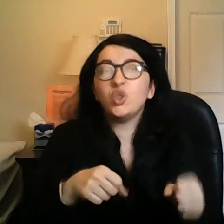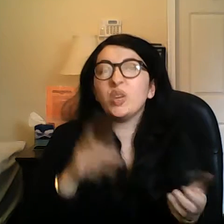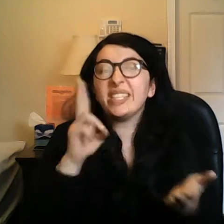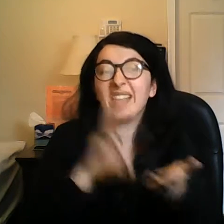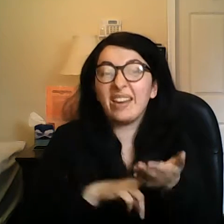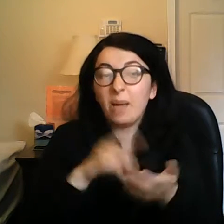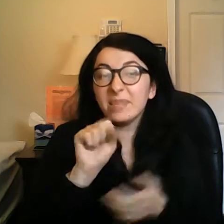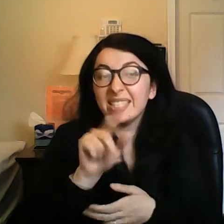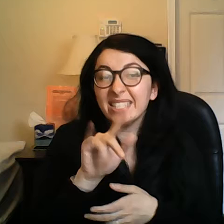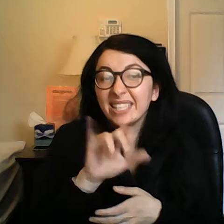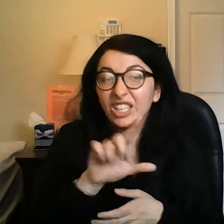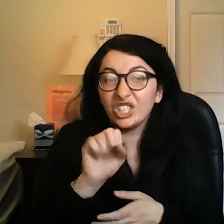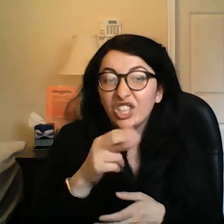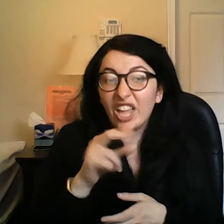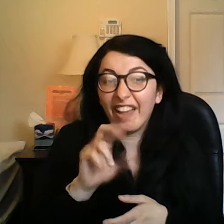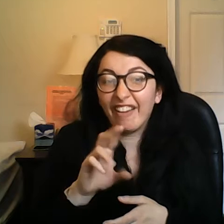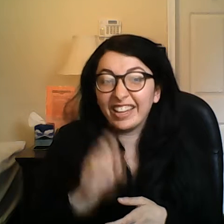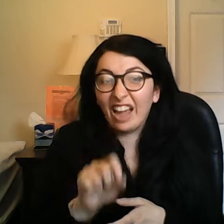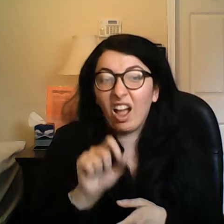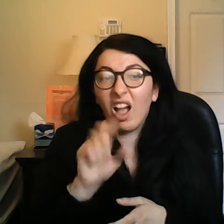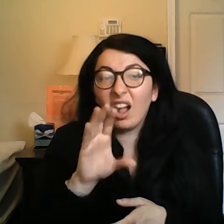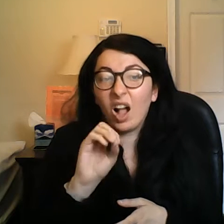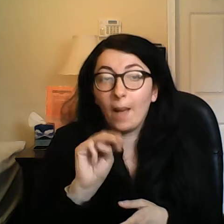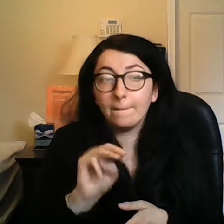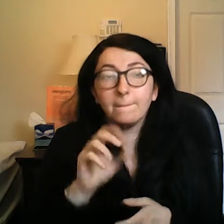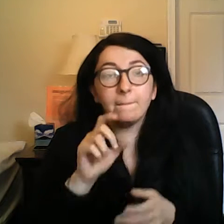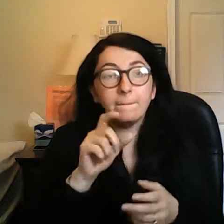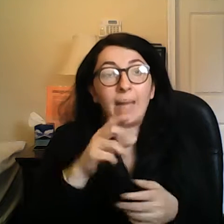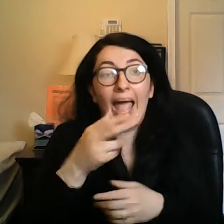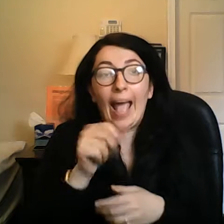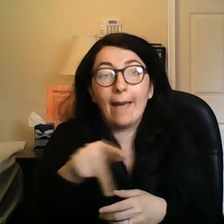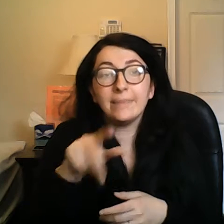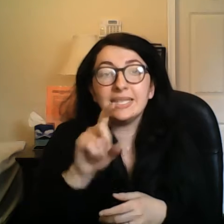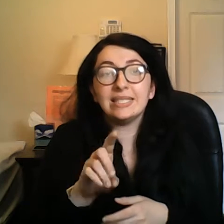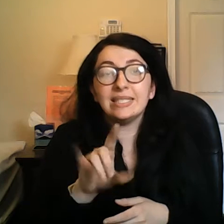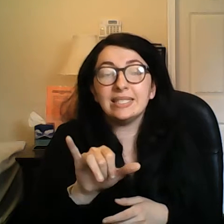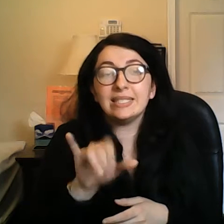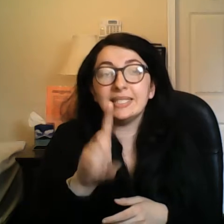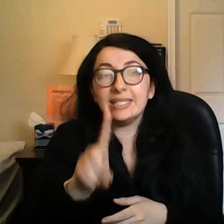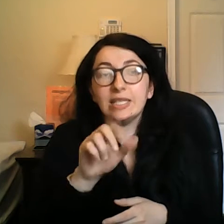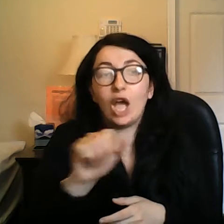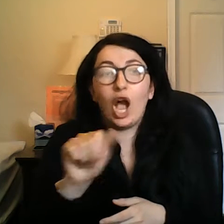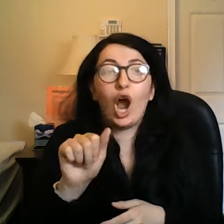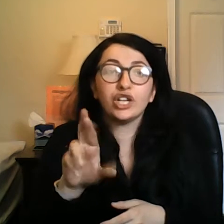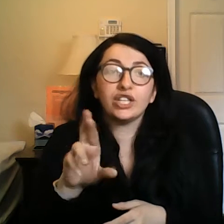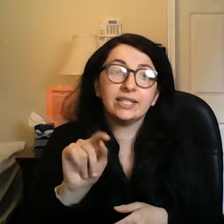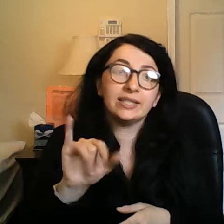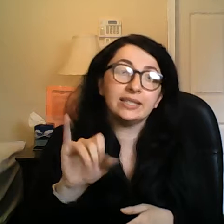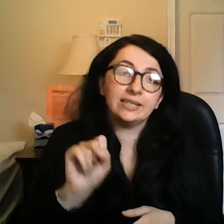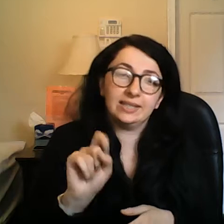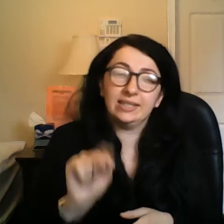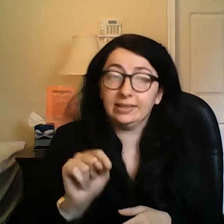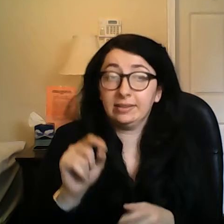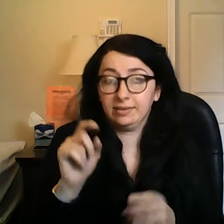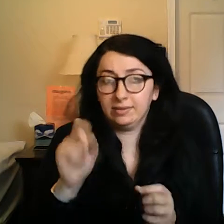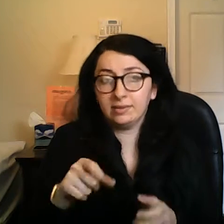the code HappyDArtist2, and you get 2 months free with that promo code. I'll also list all the information in the description below in case you're interested in checking it